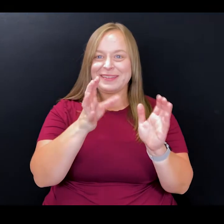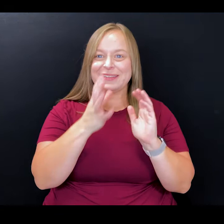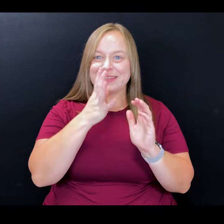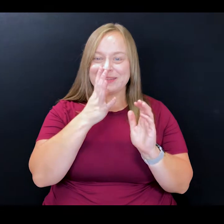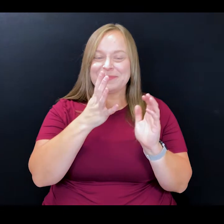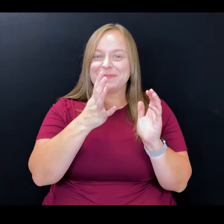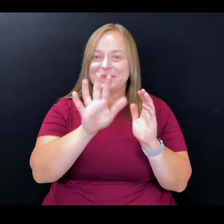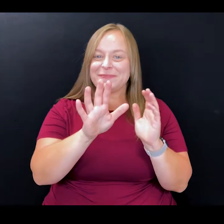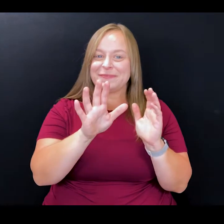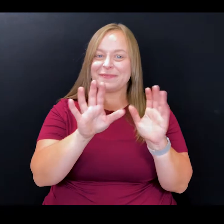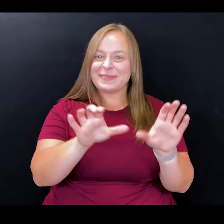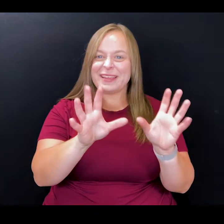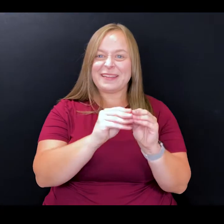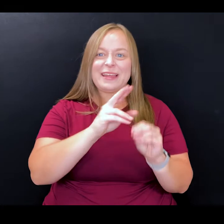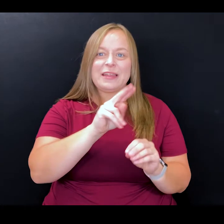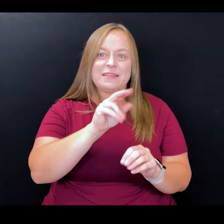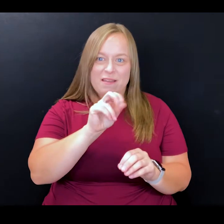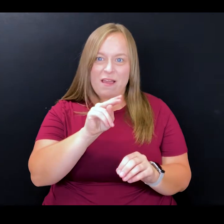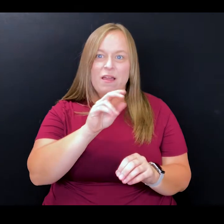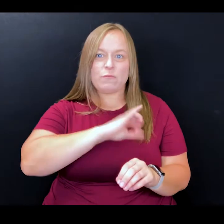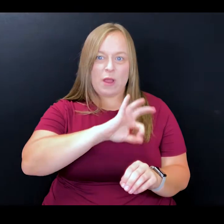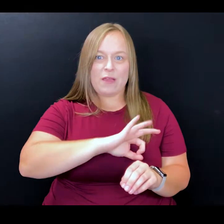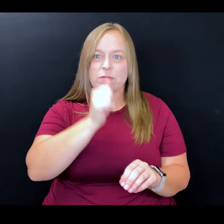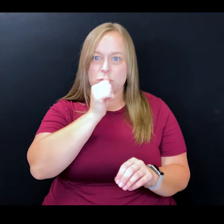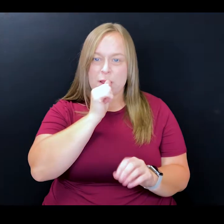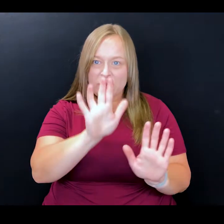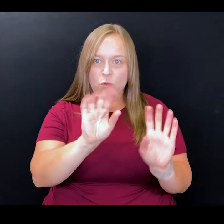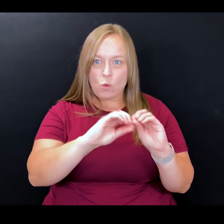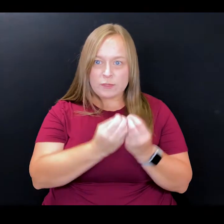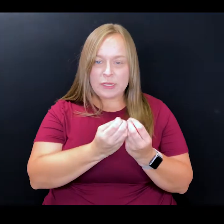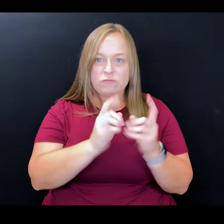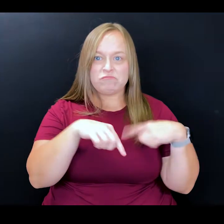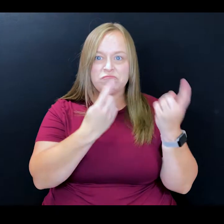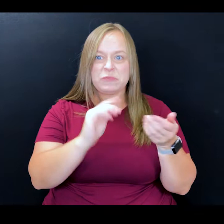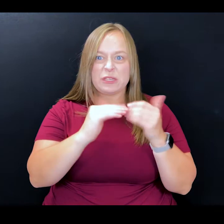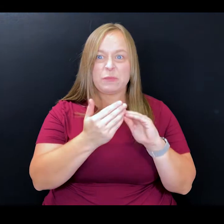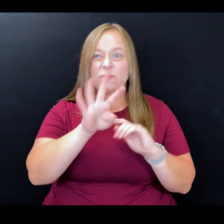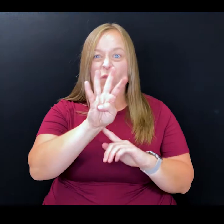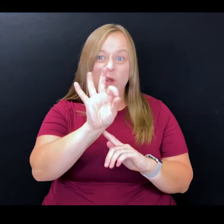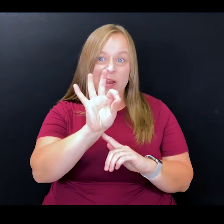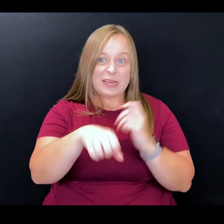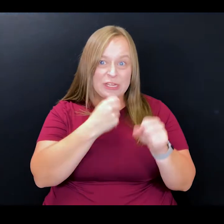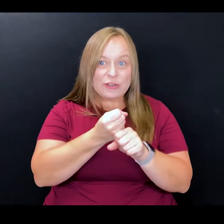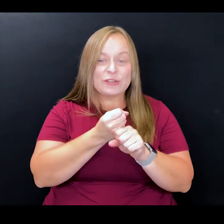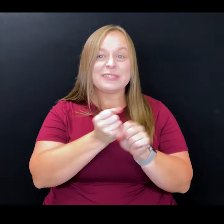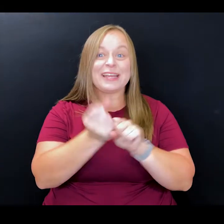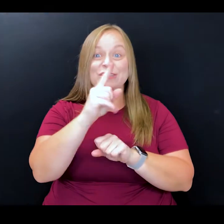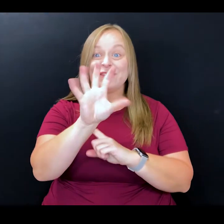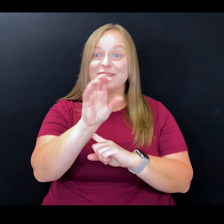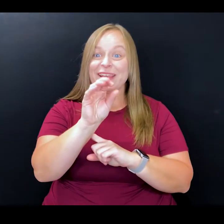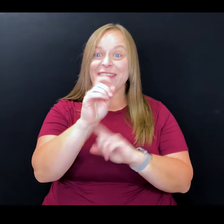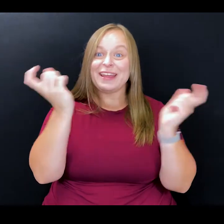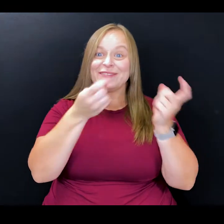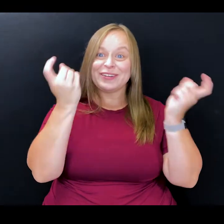Council is a nonprofit, a private nonprofit organization that has been in the community for 49 years. Next